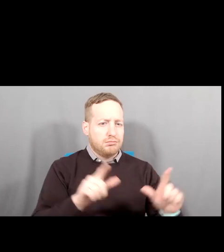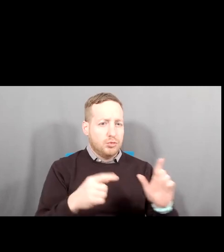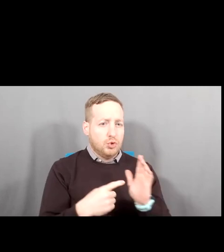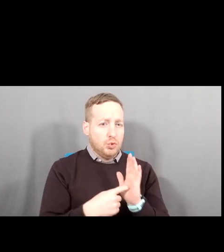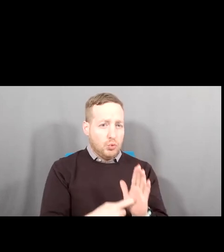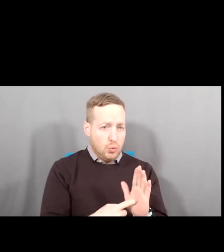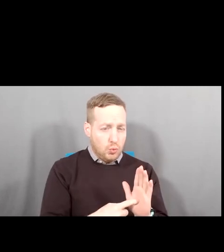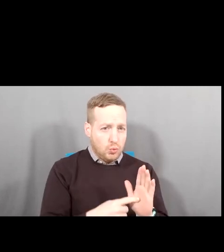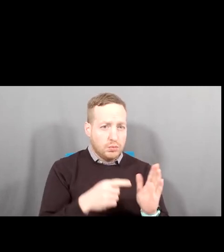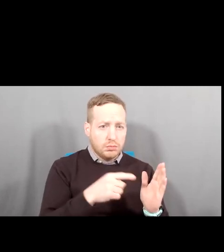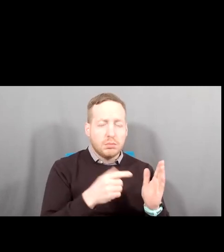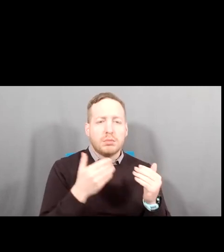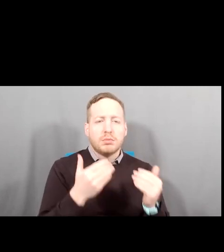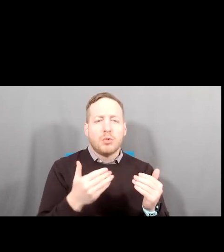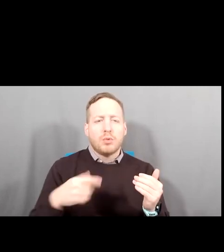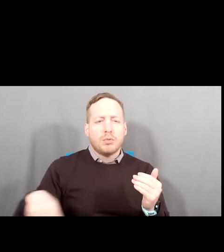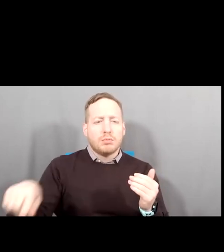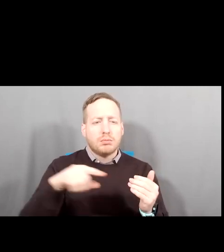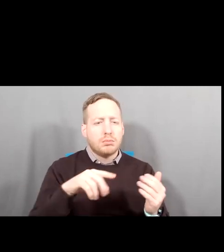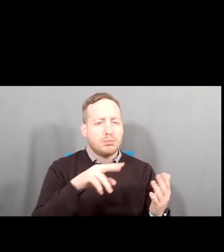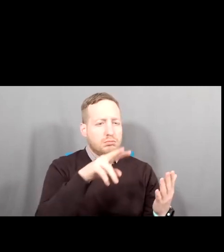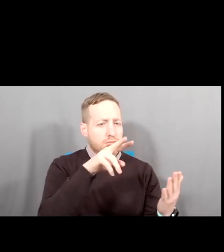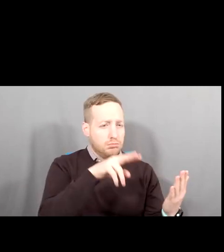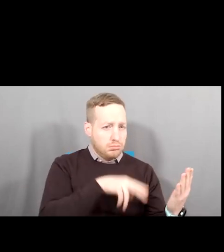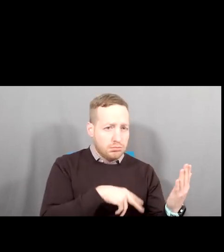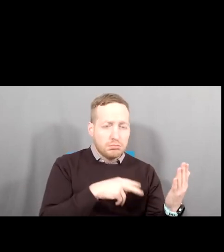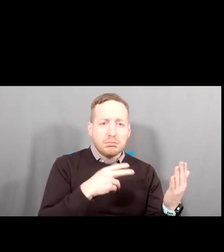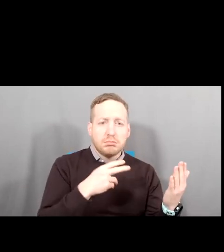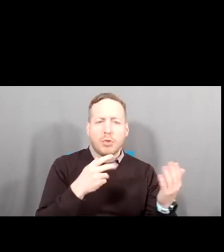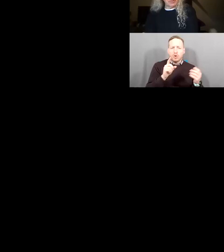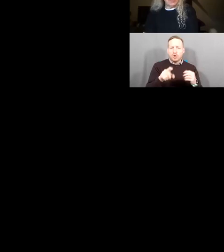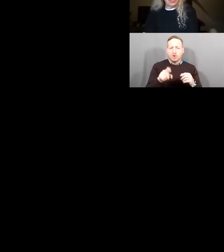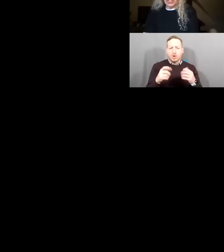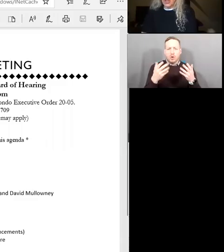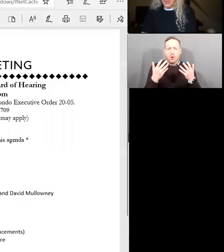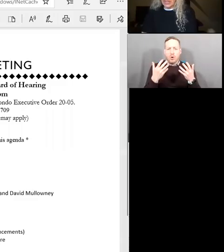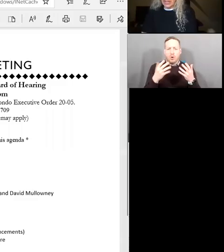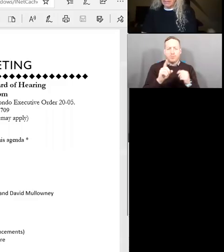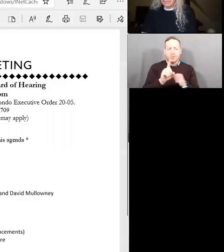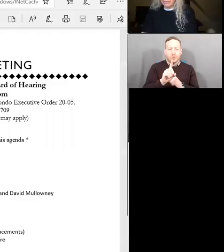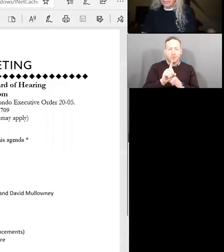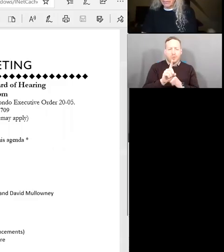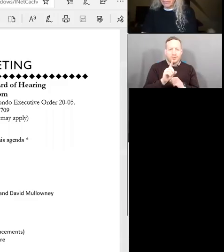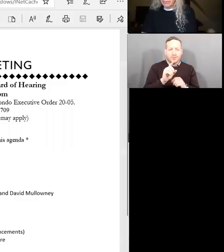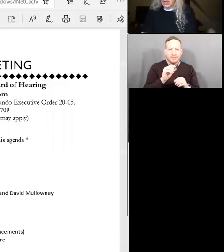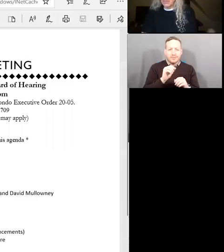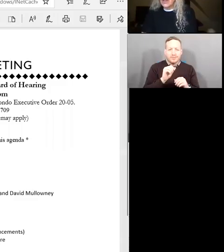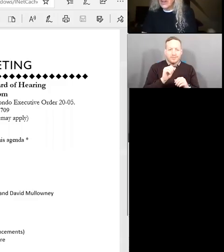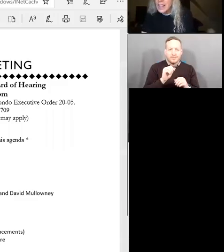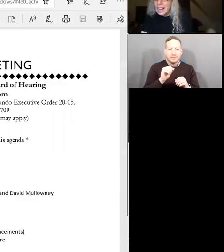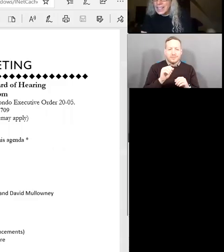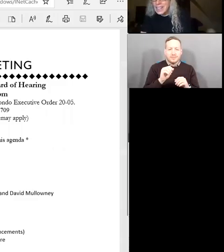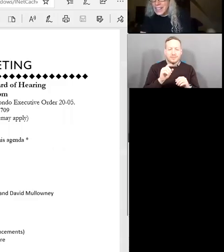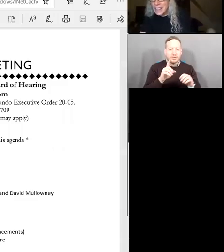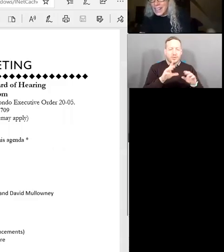Bethany, if you wouldn't mind screen sharing to show the minutes, give people a chance to read it. Oh,